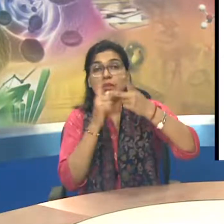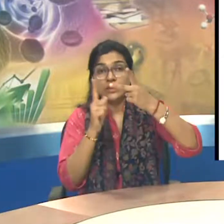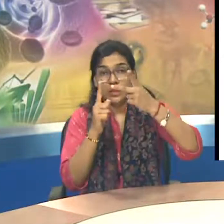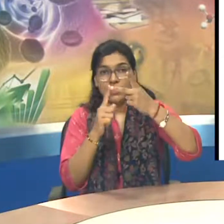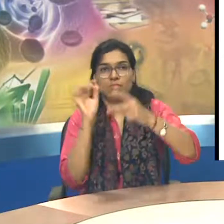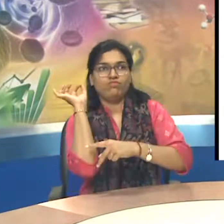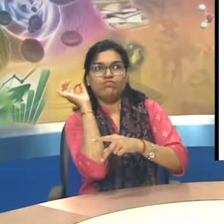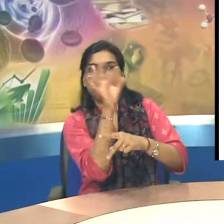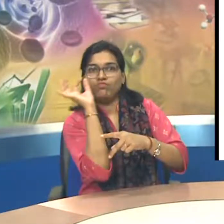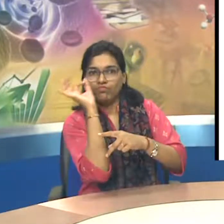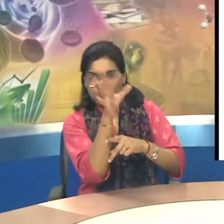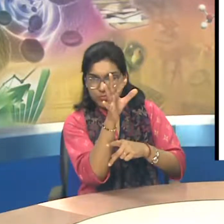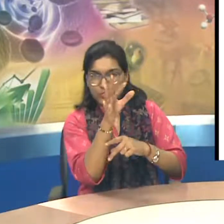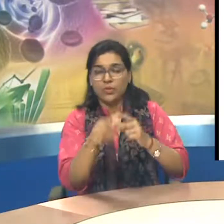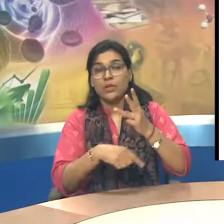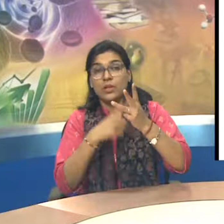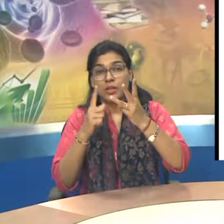service, fax,